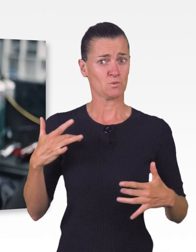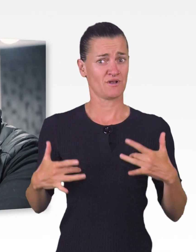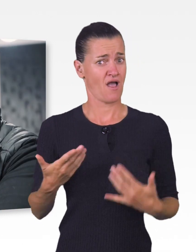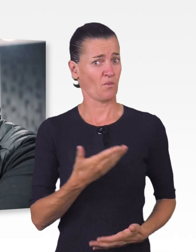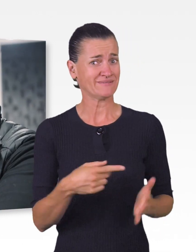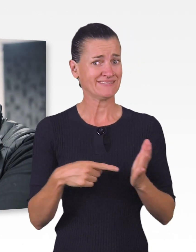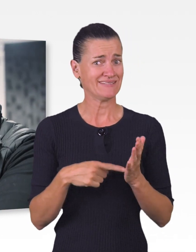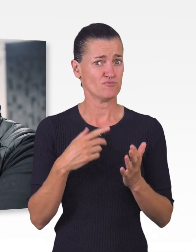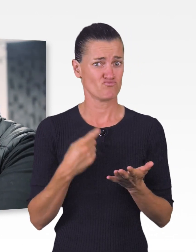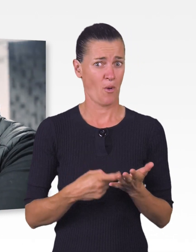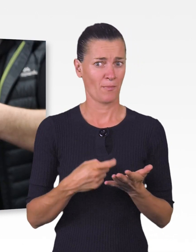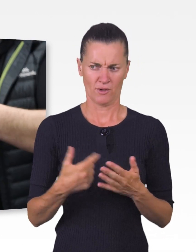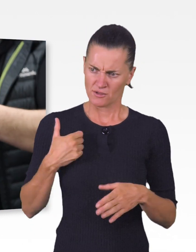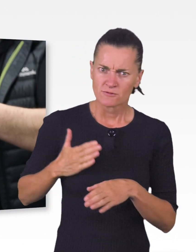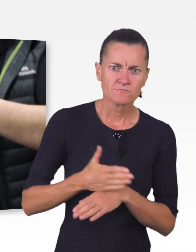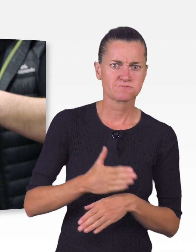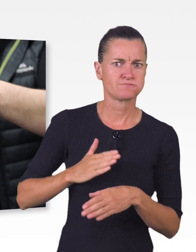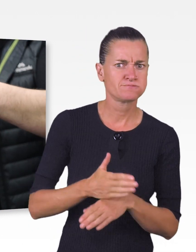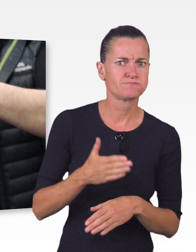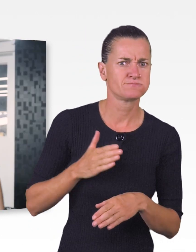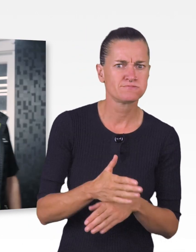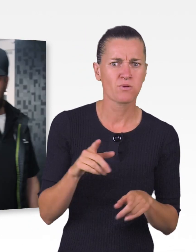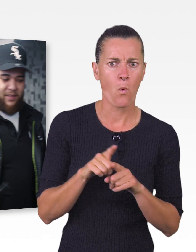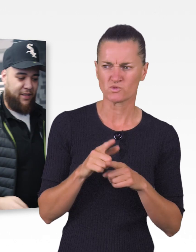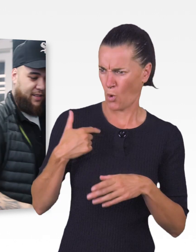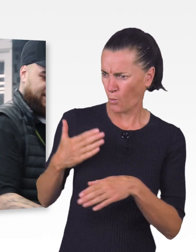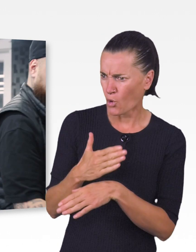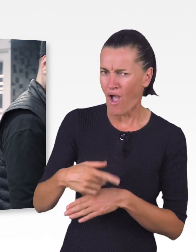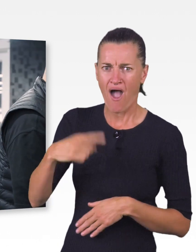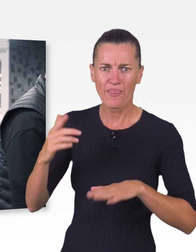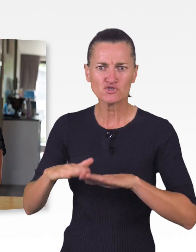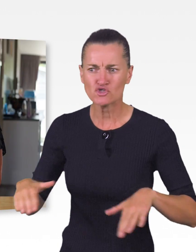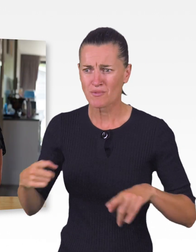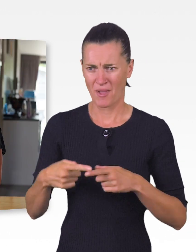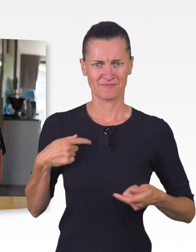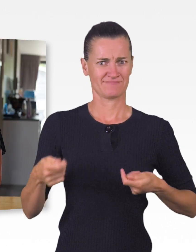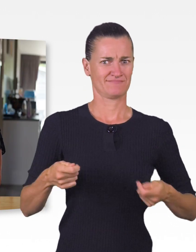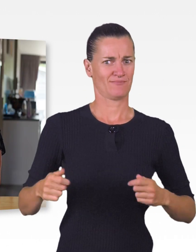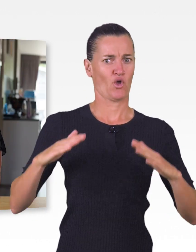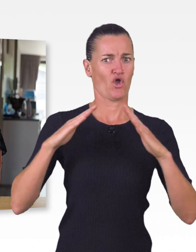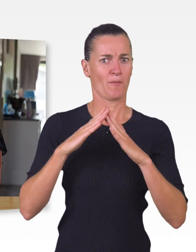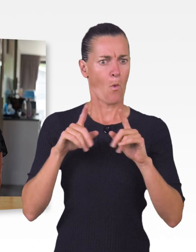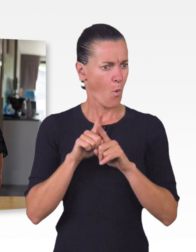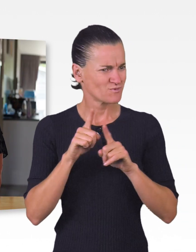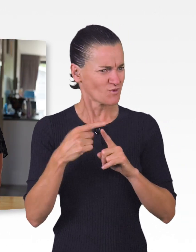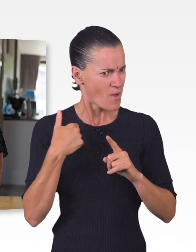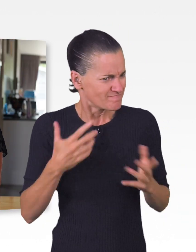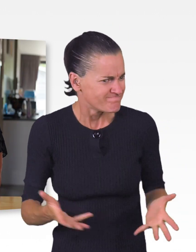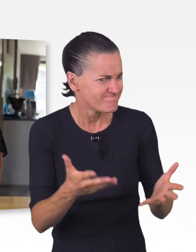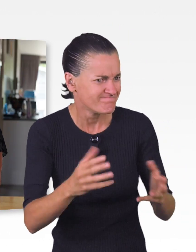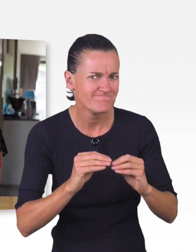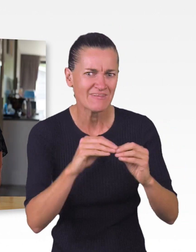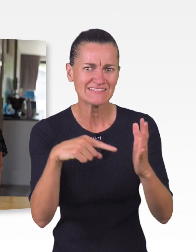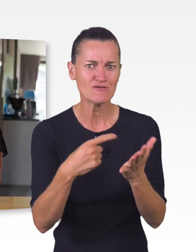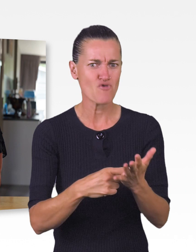So creating a good life for Te Ramanui takes a lot of work. Working and having other children